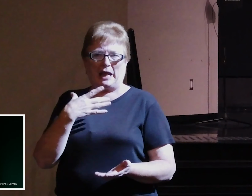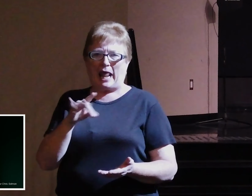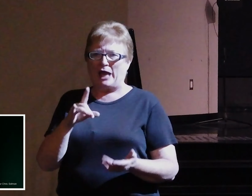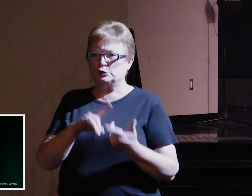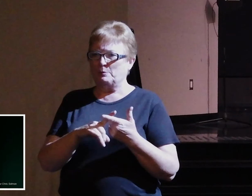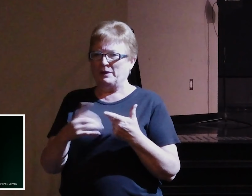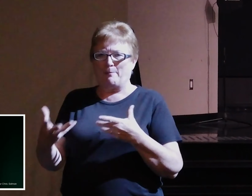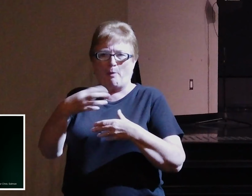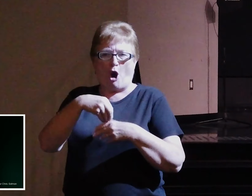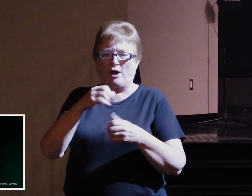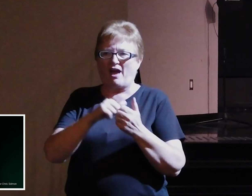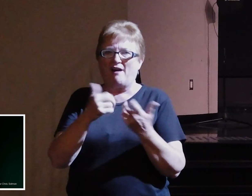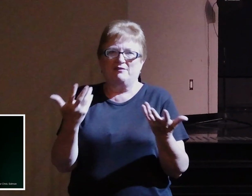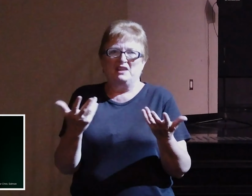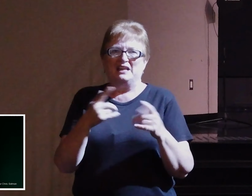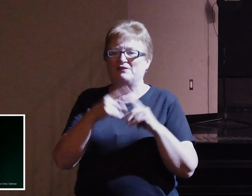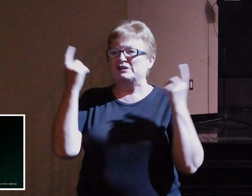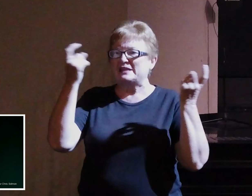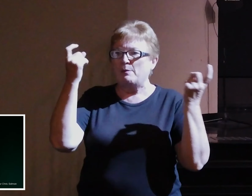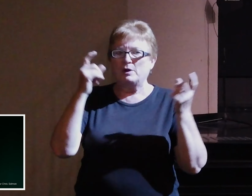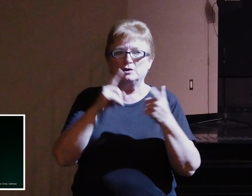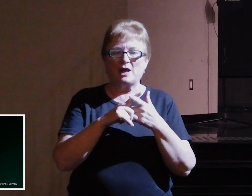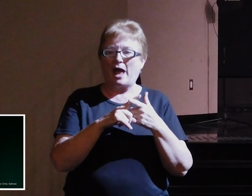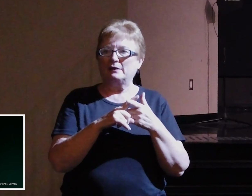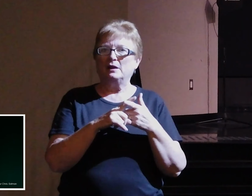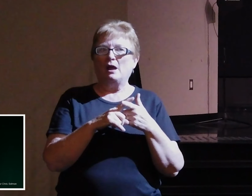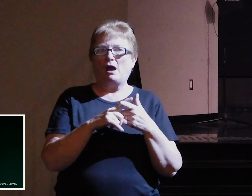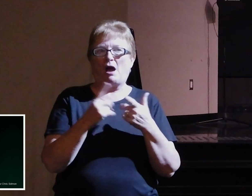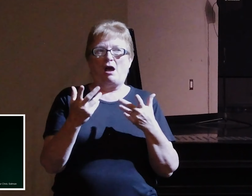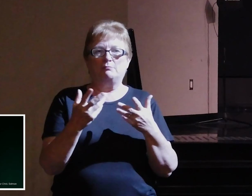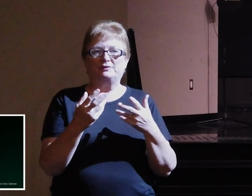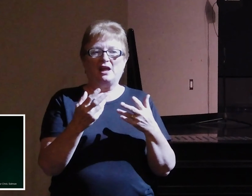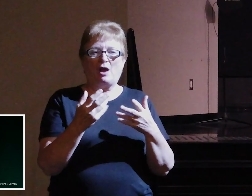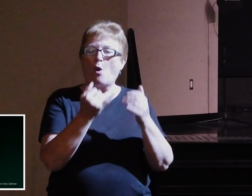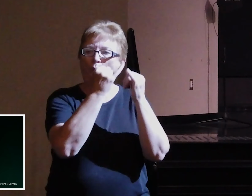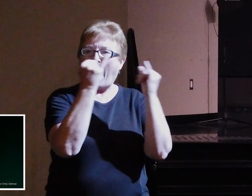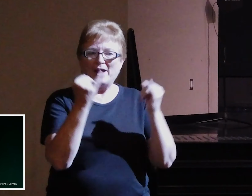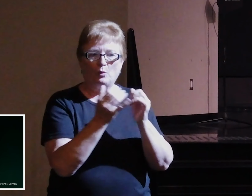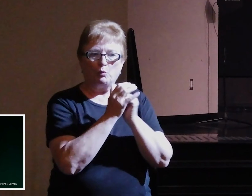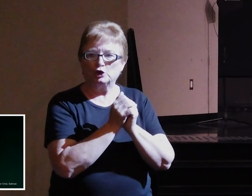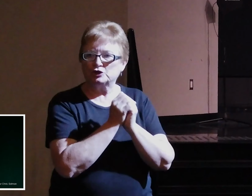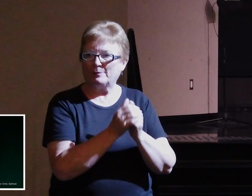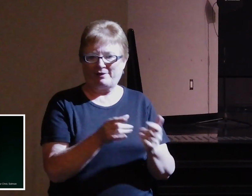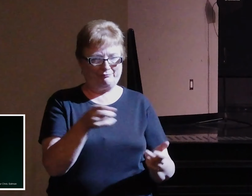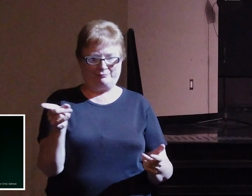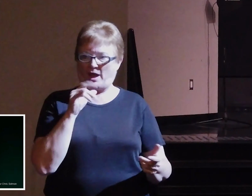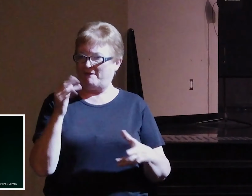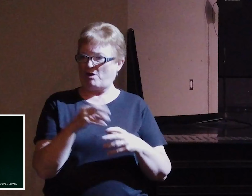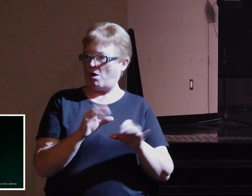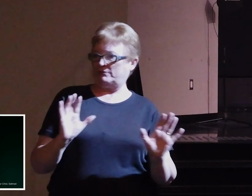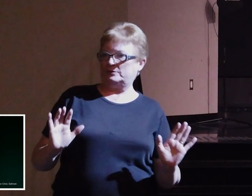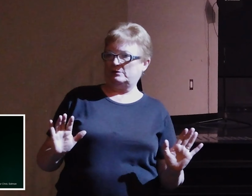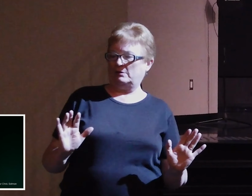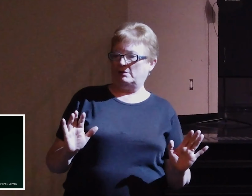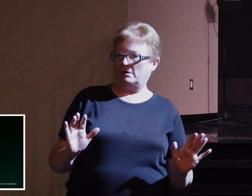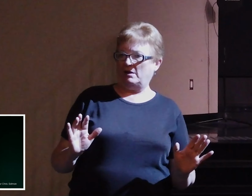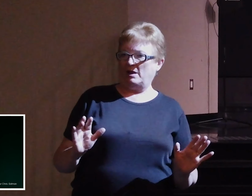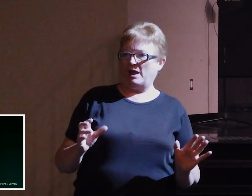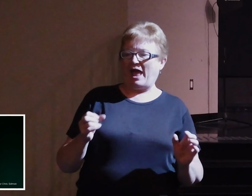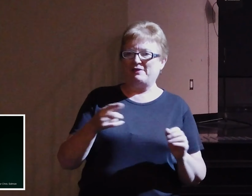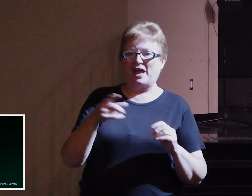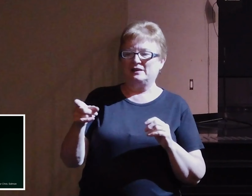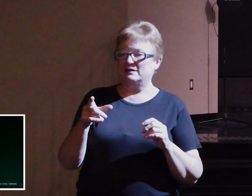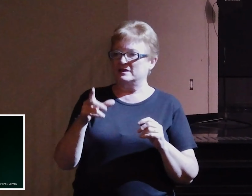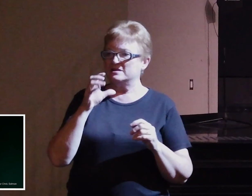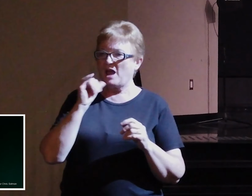be part of civic ceremonies that included idol worship. They were seen as unprofessional in their trade because a lot of the guilds that they were